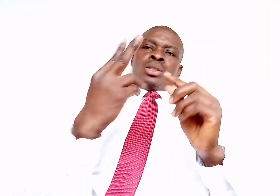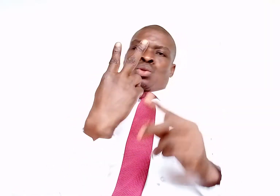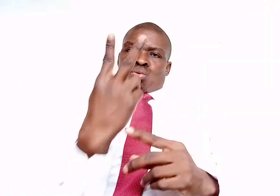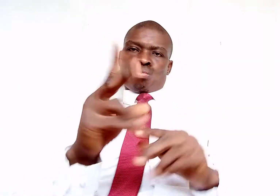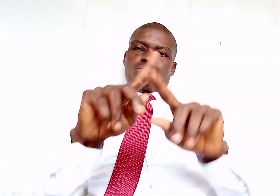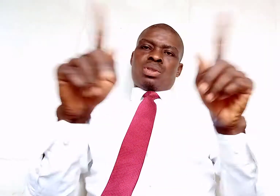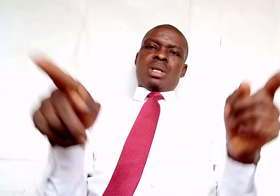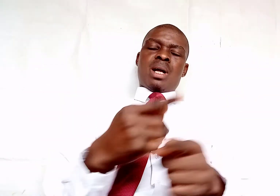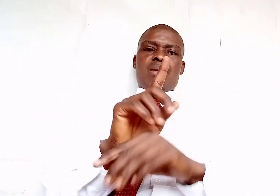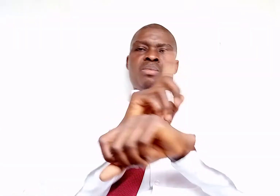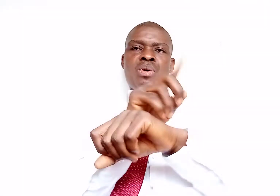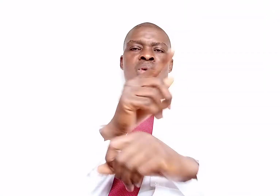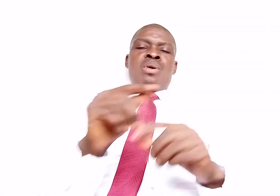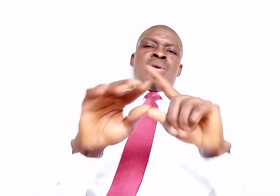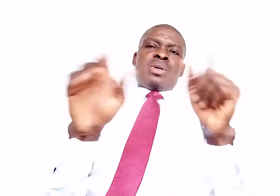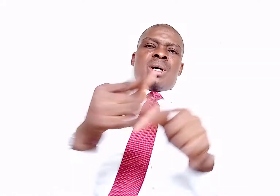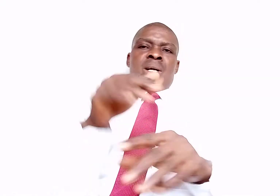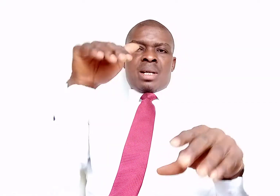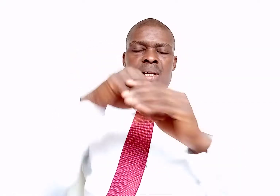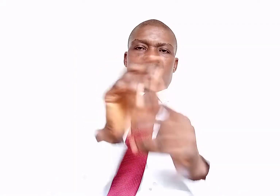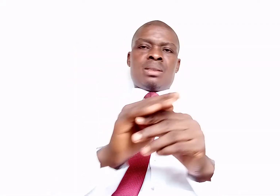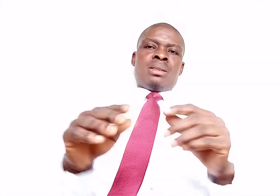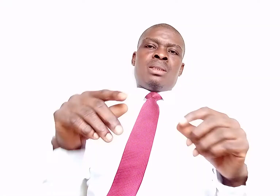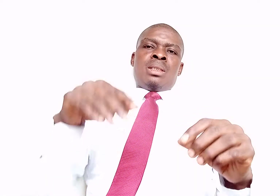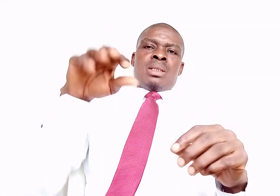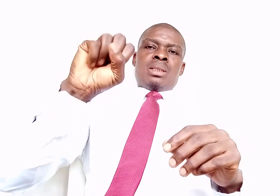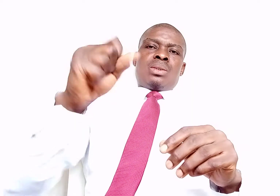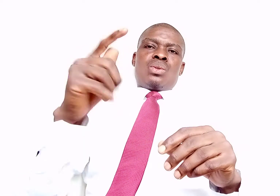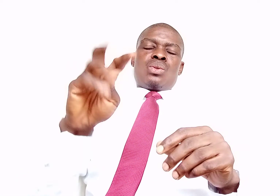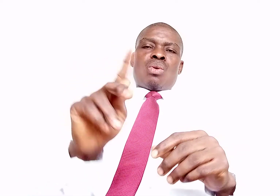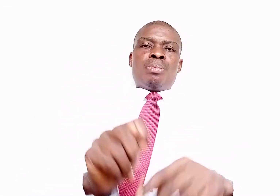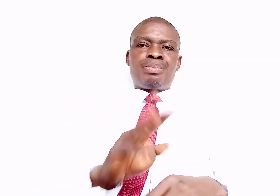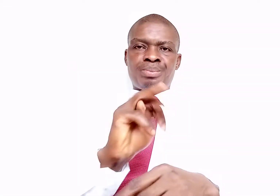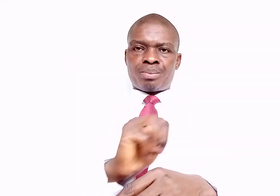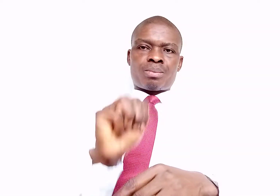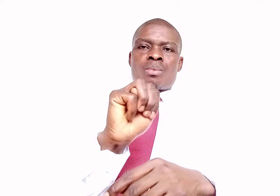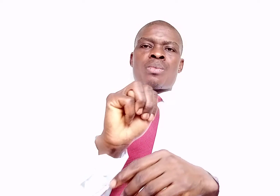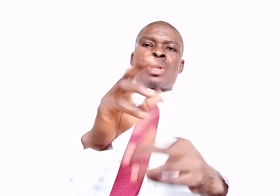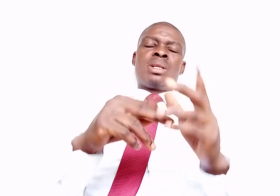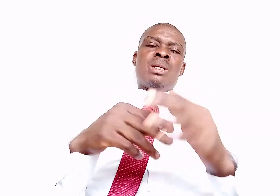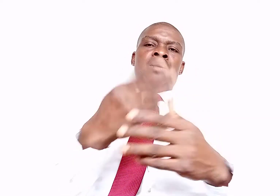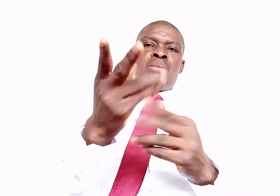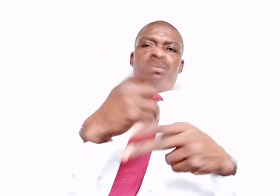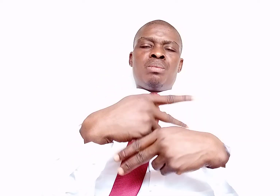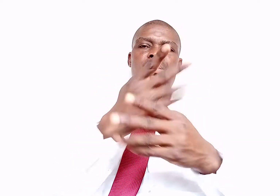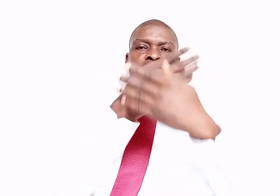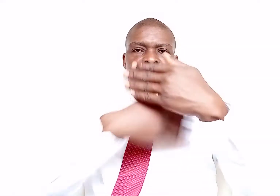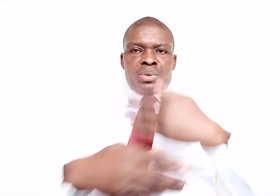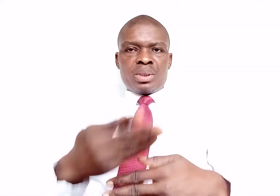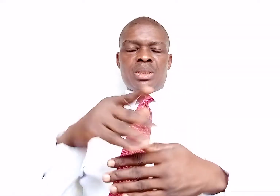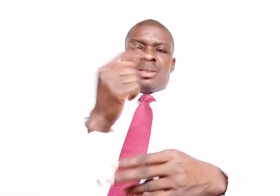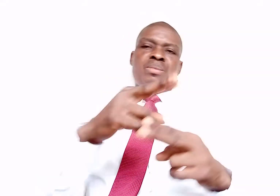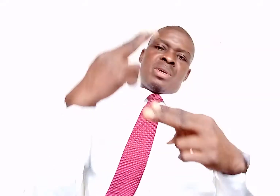ball-shaped organs held inside the scrotum. They produce the male egg, that is sperm